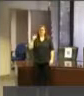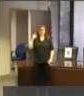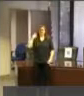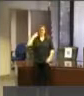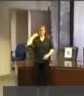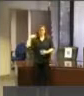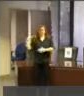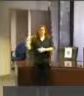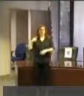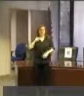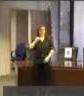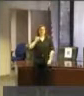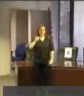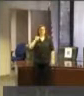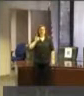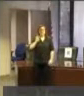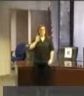Anthony Williamson.